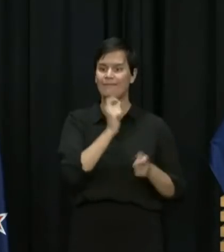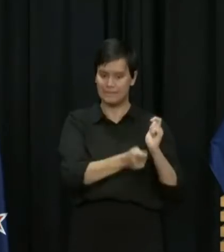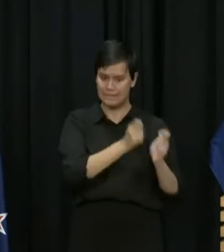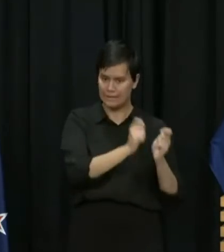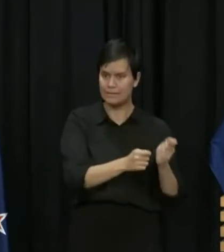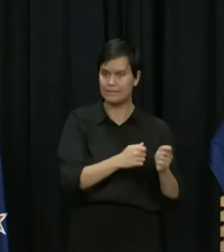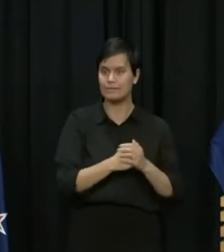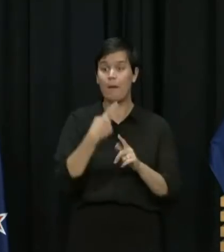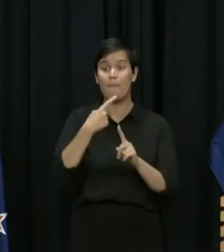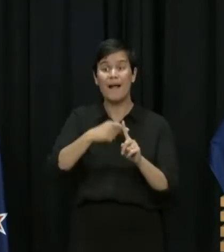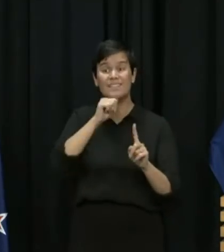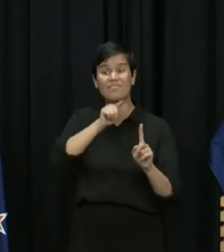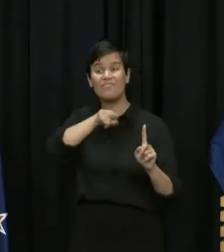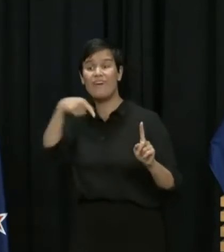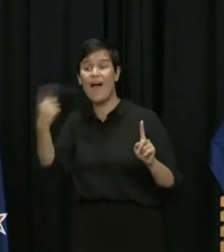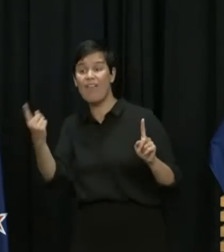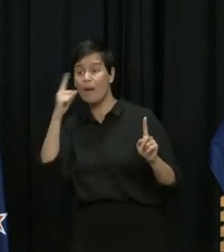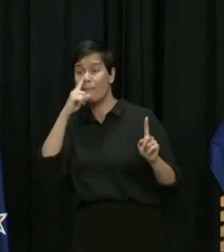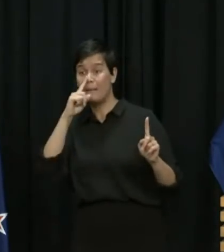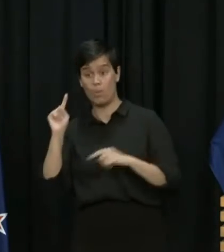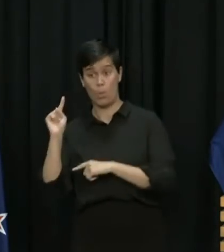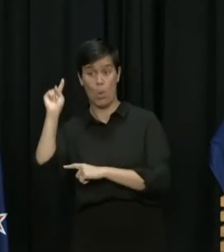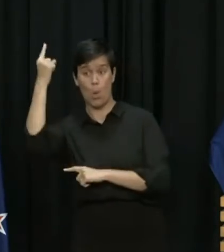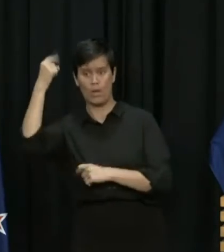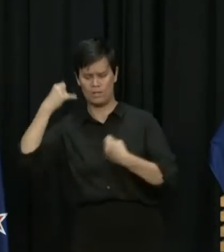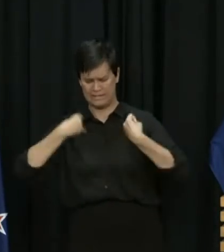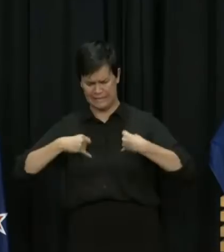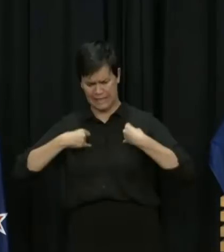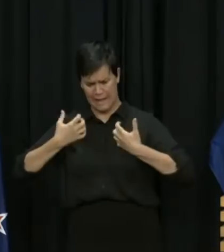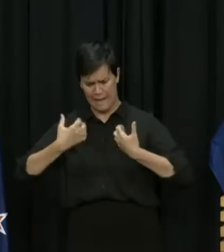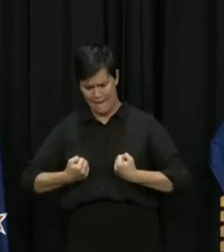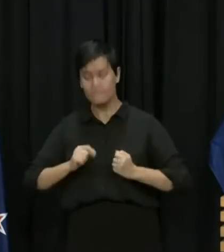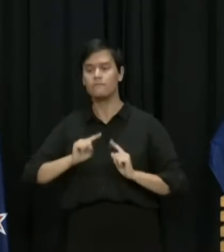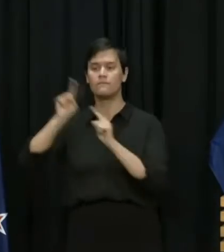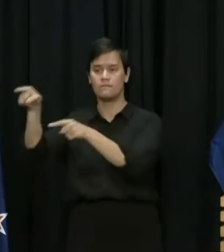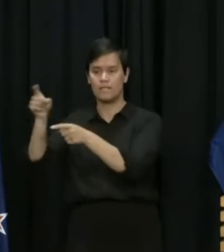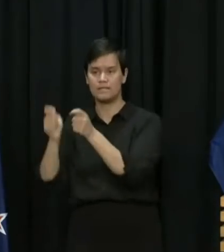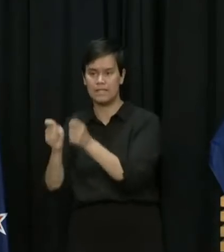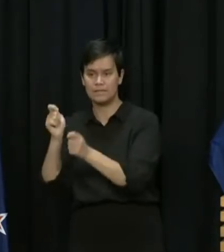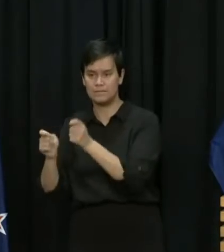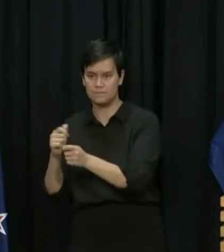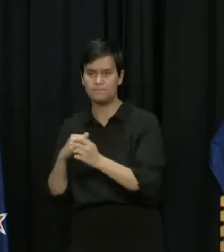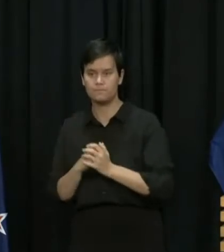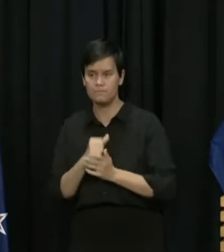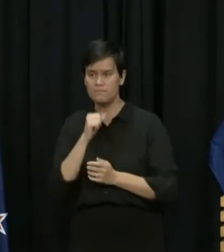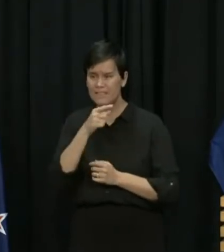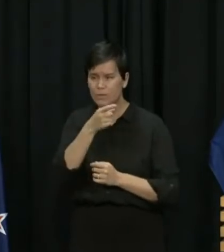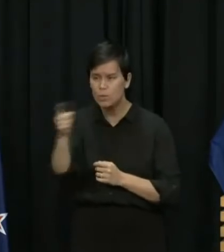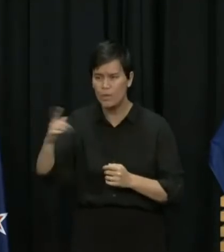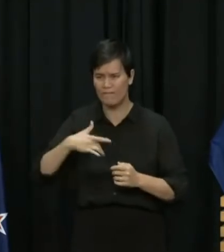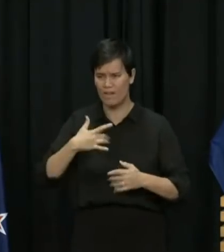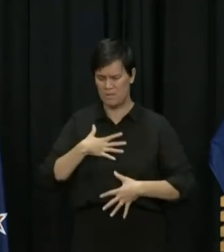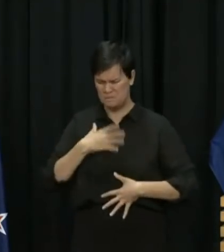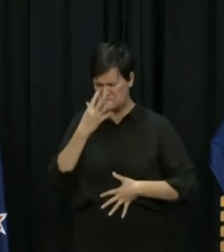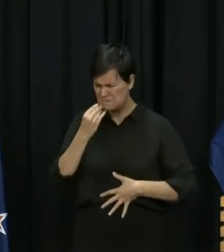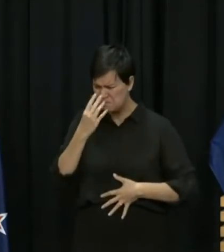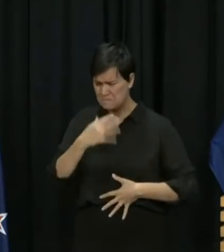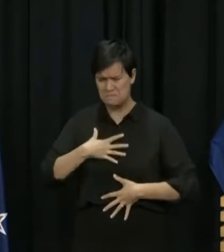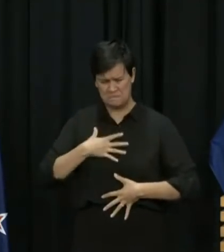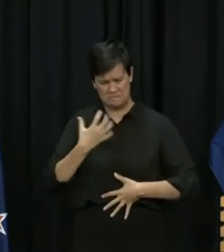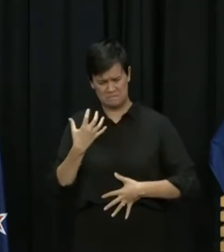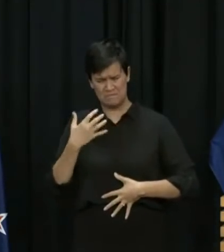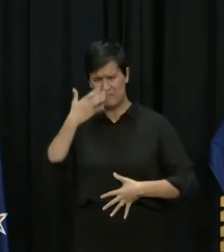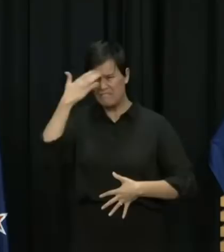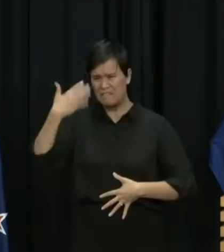are symptomatic, particularly in Auckland. We ask anyone who's experiencing cold or flu symptoms to get